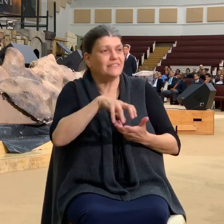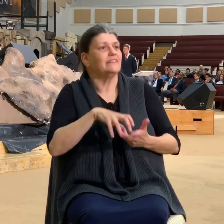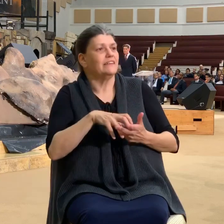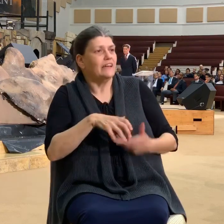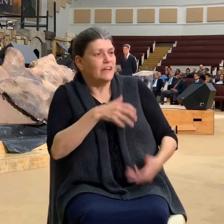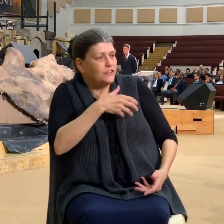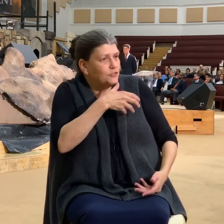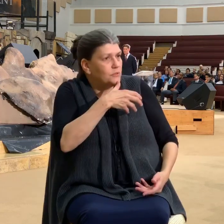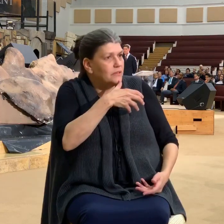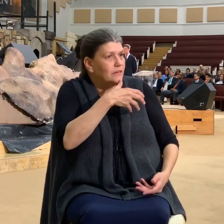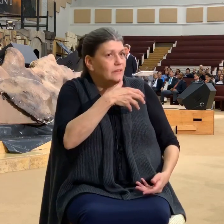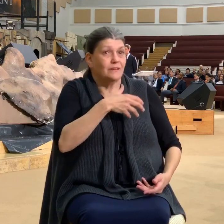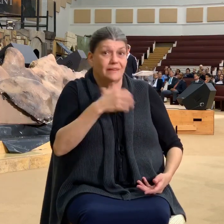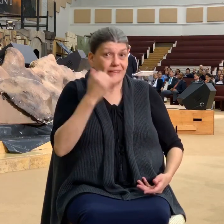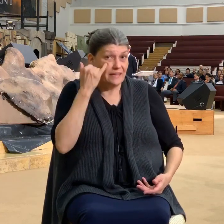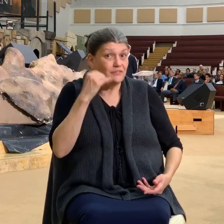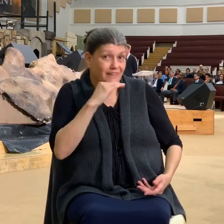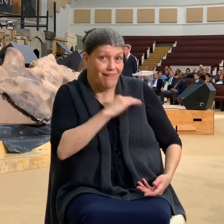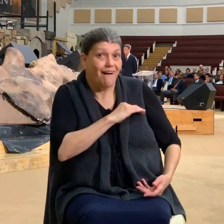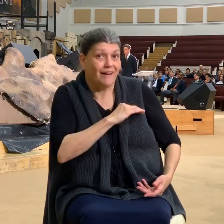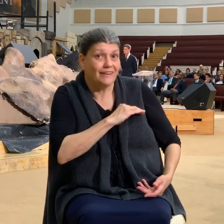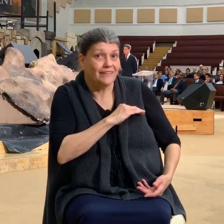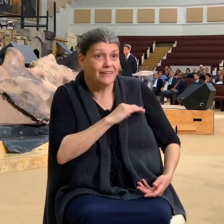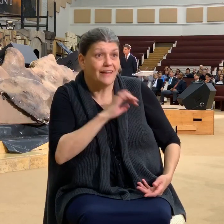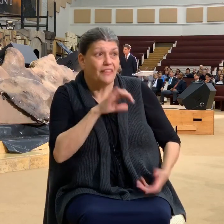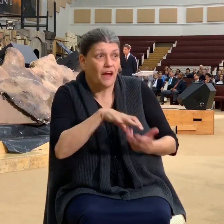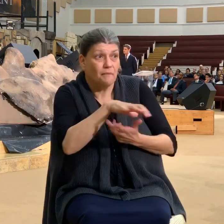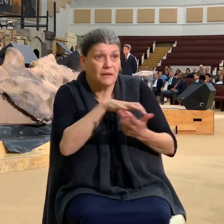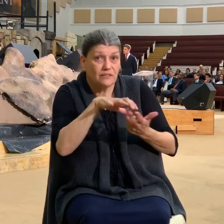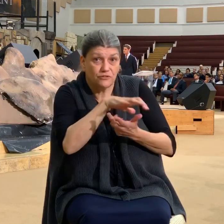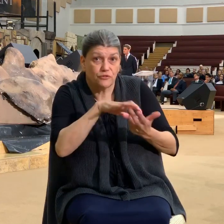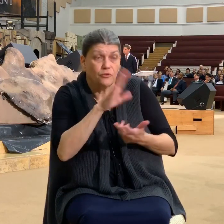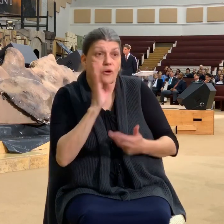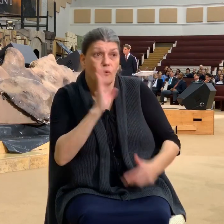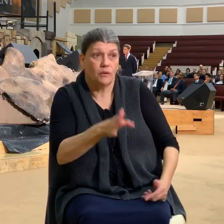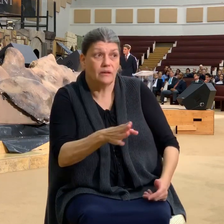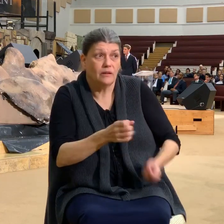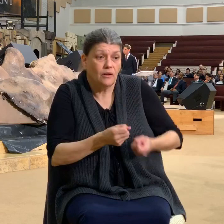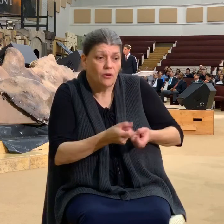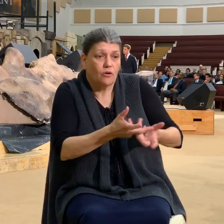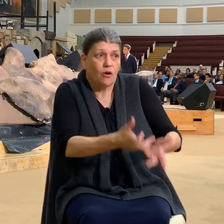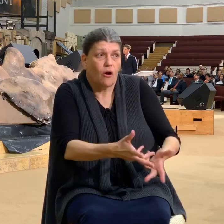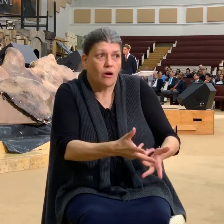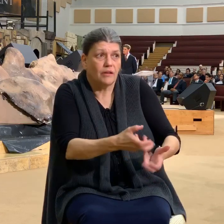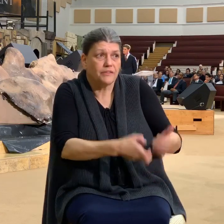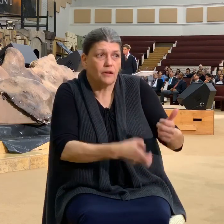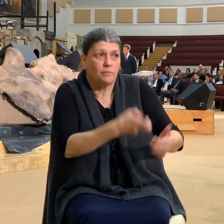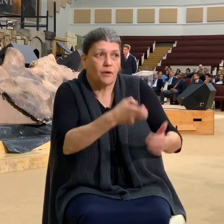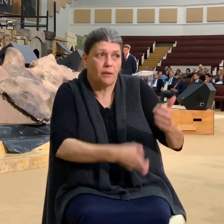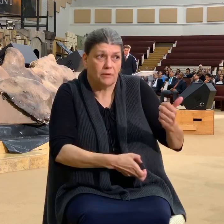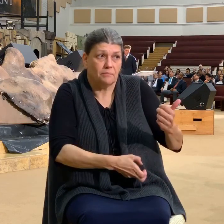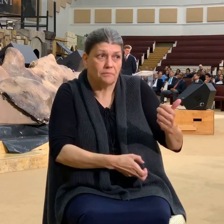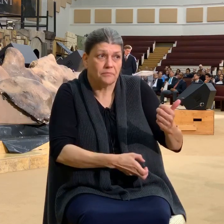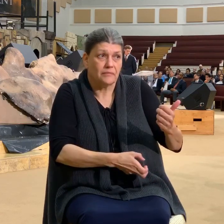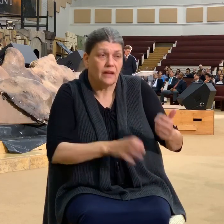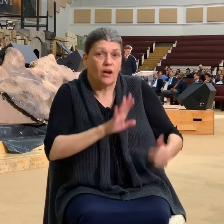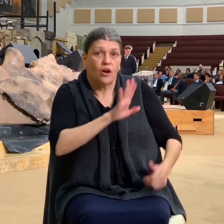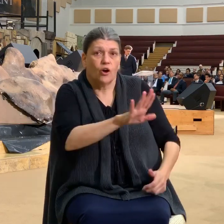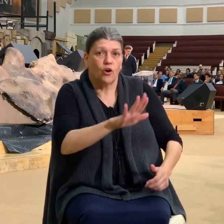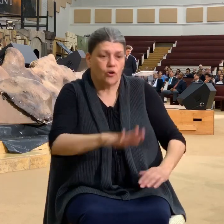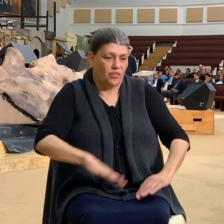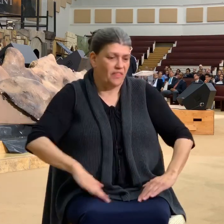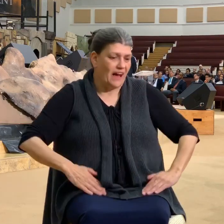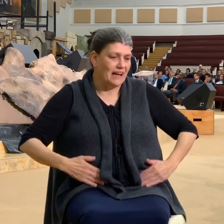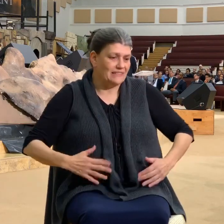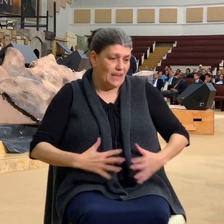her body when she lied. If she lied, that mixture would create a problem. And the Bible said that her thigh and